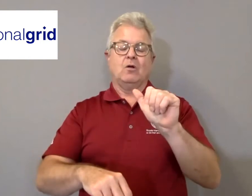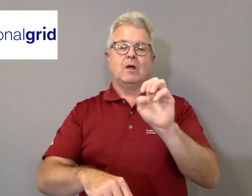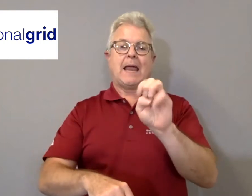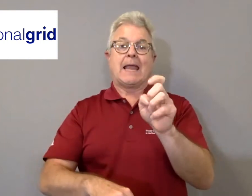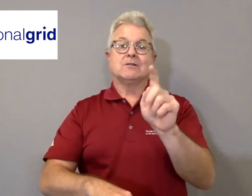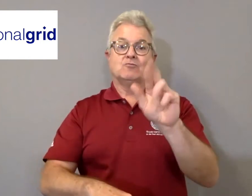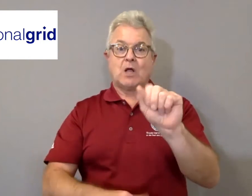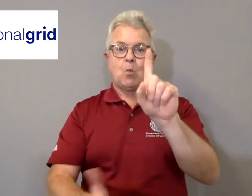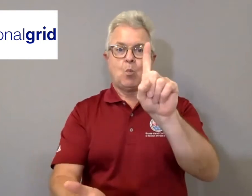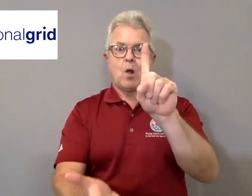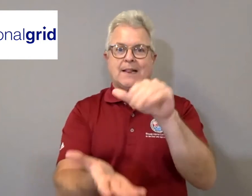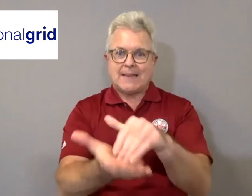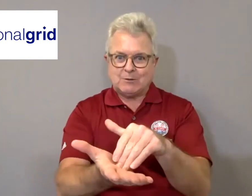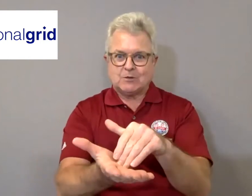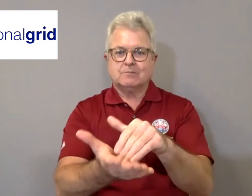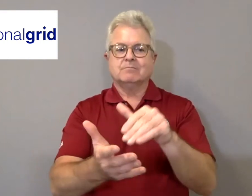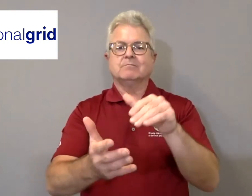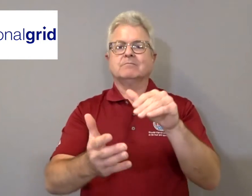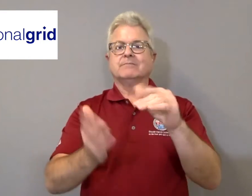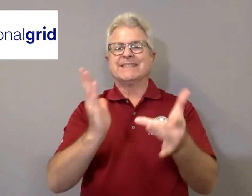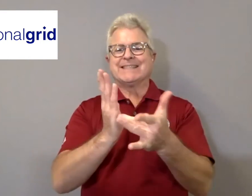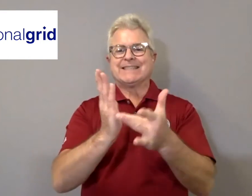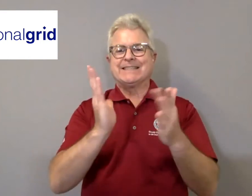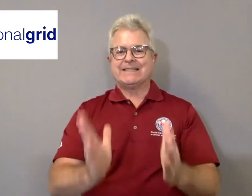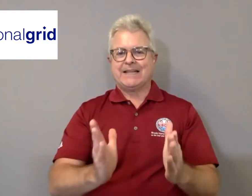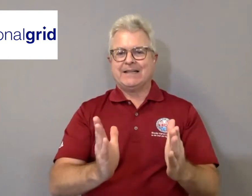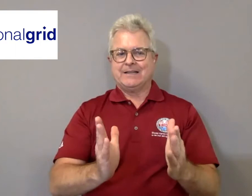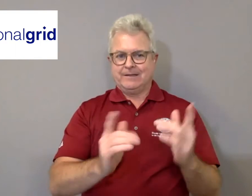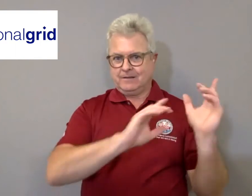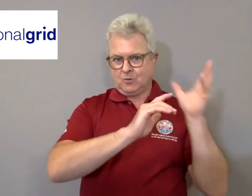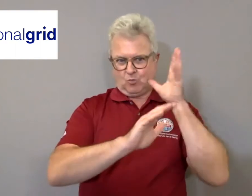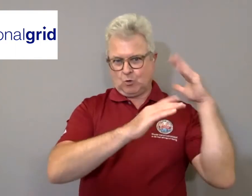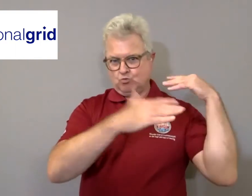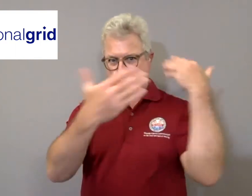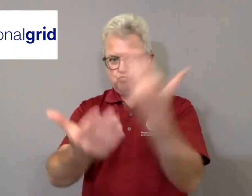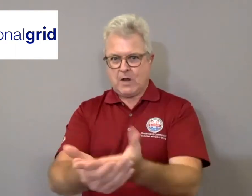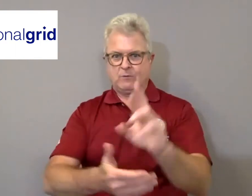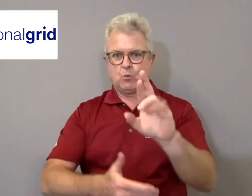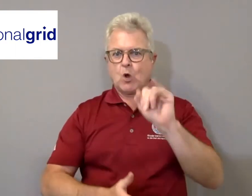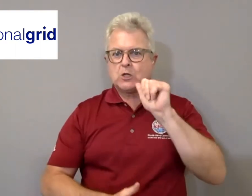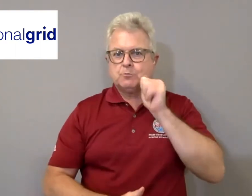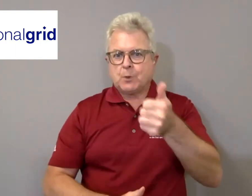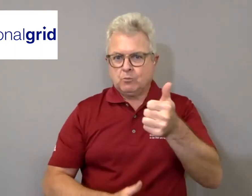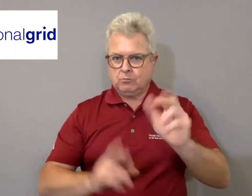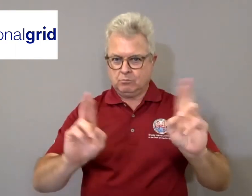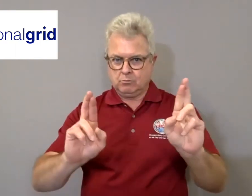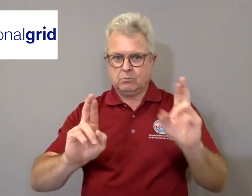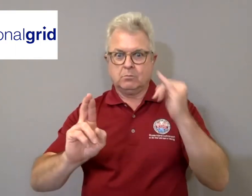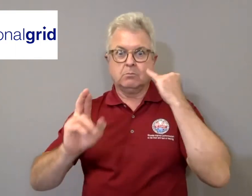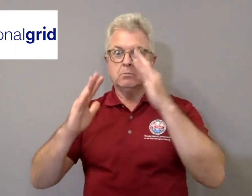press conference and said that they have an extra 1,000 technicians who are arriving